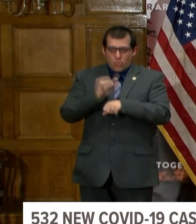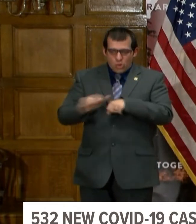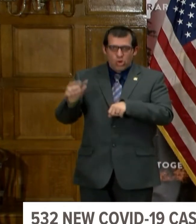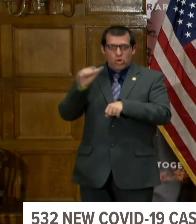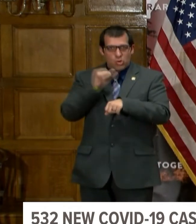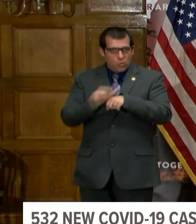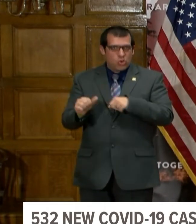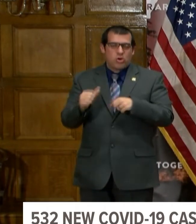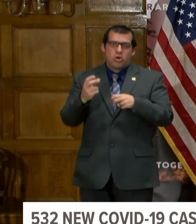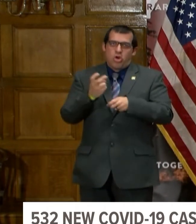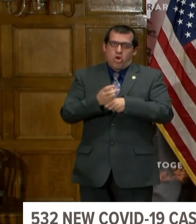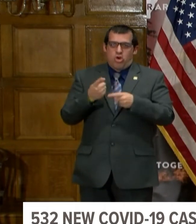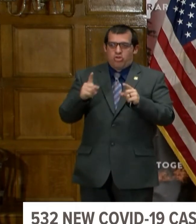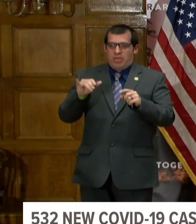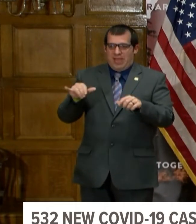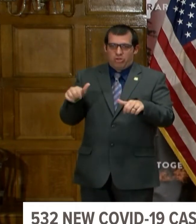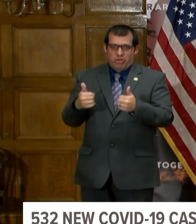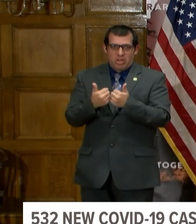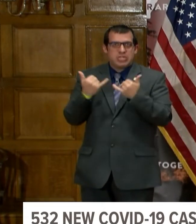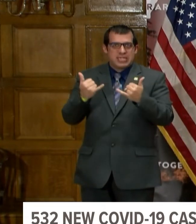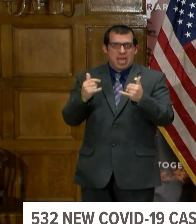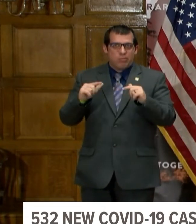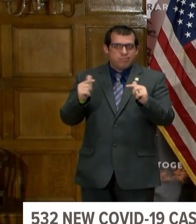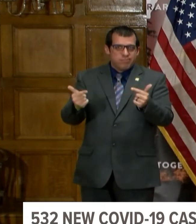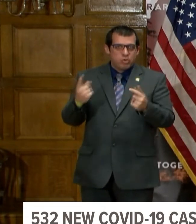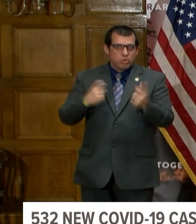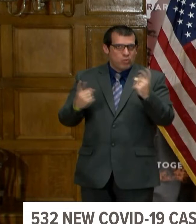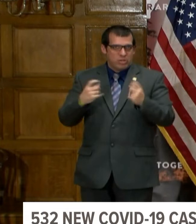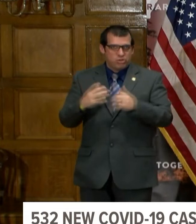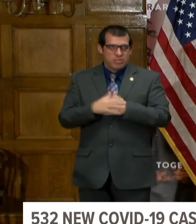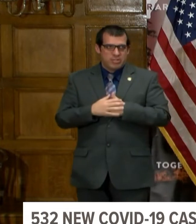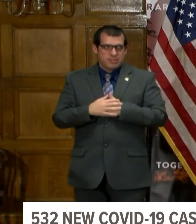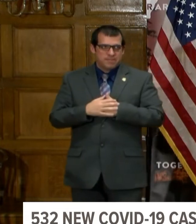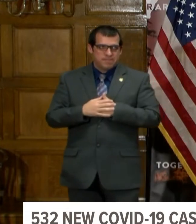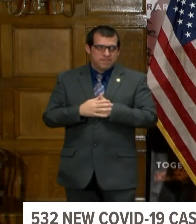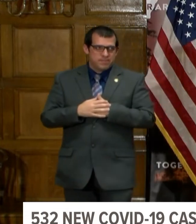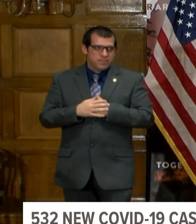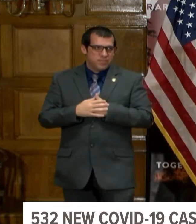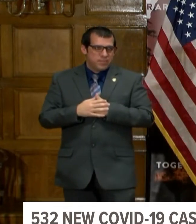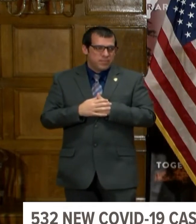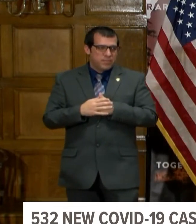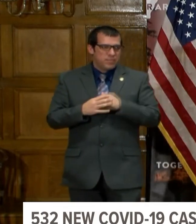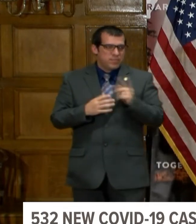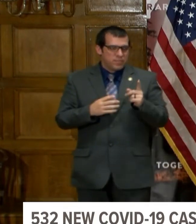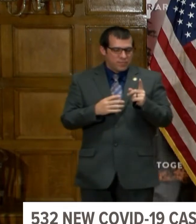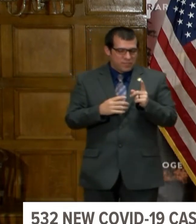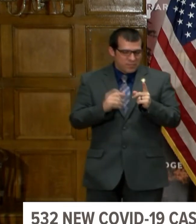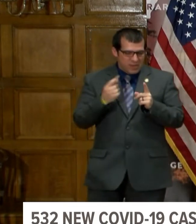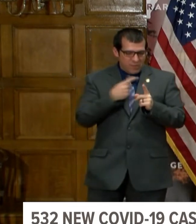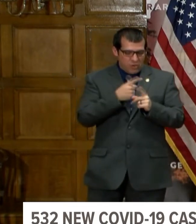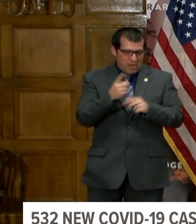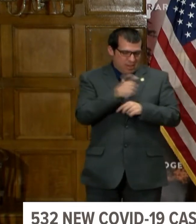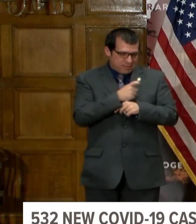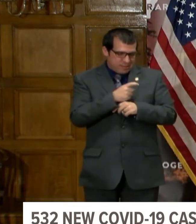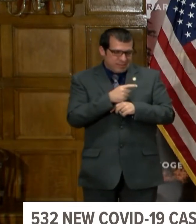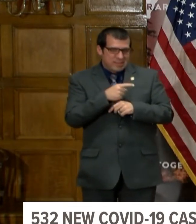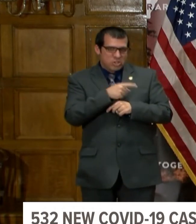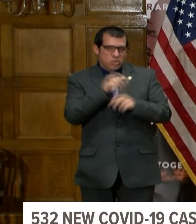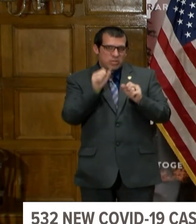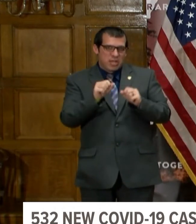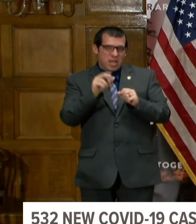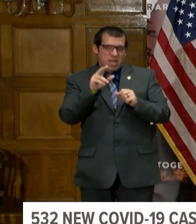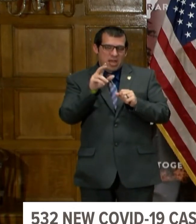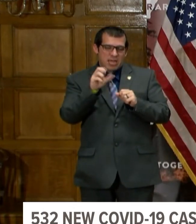challenging environment. With that, we'll take any questions. Governor, can you give an update on the status